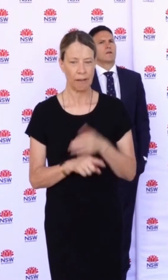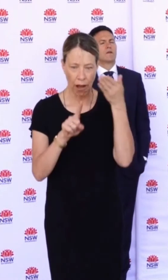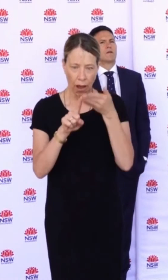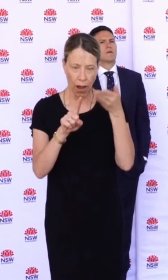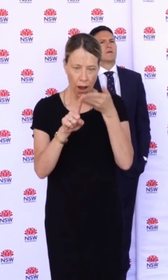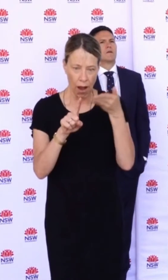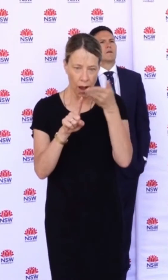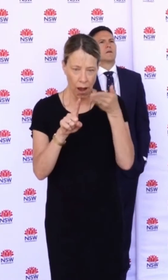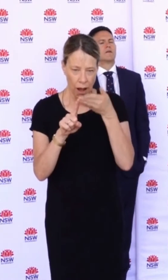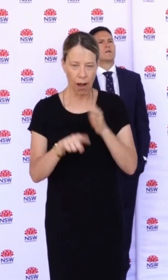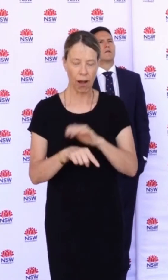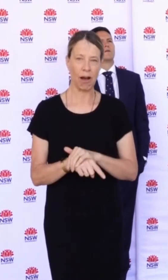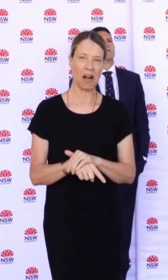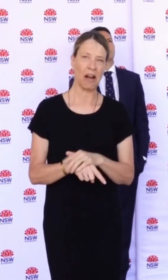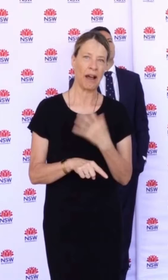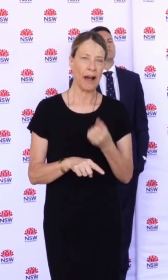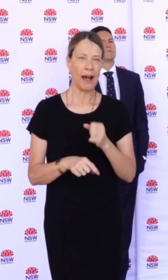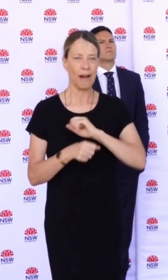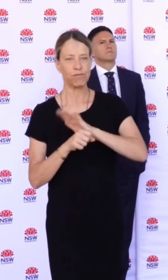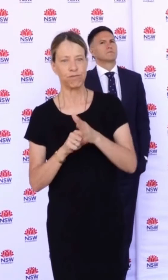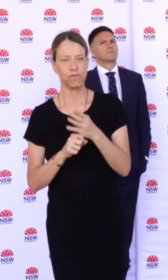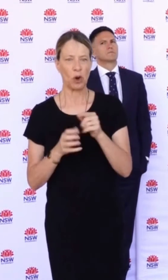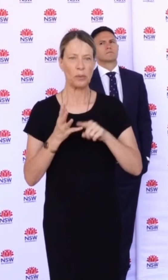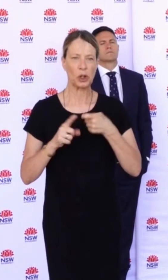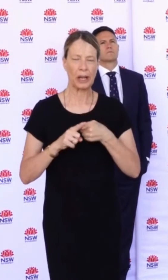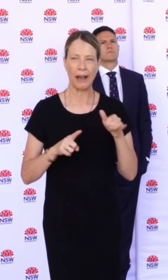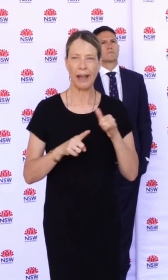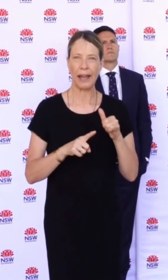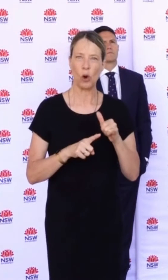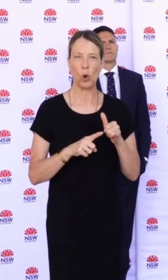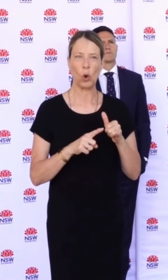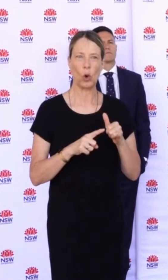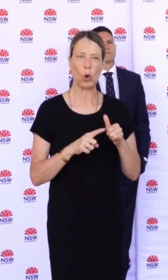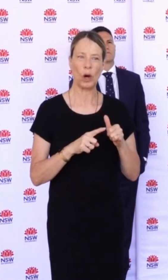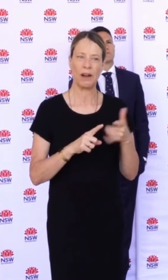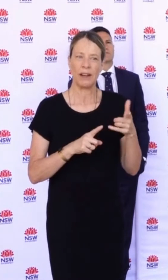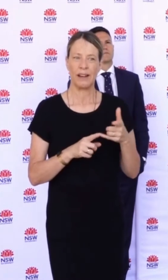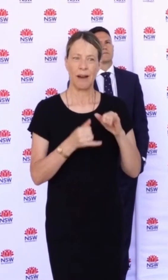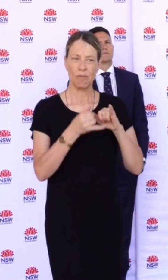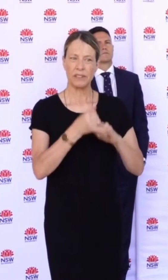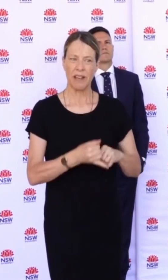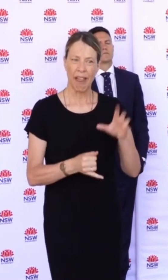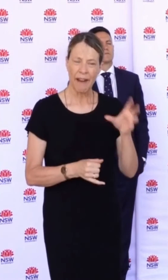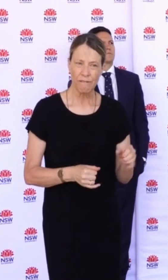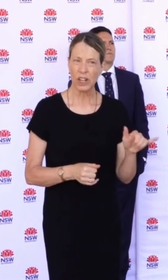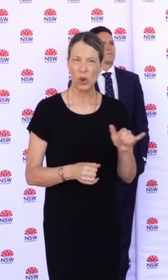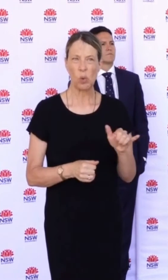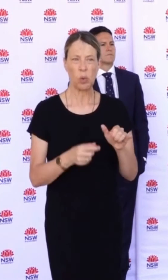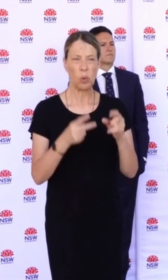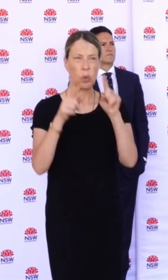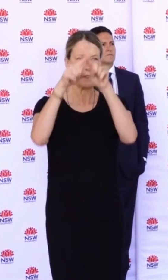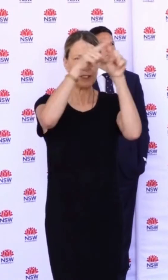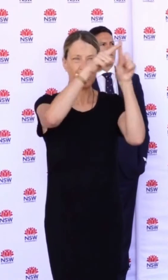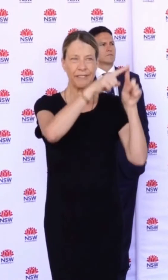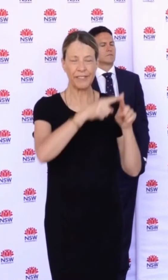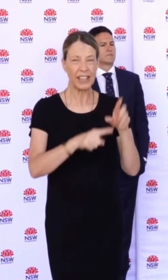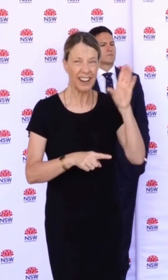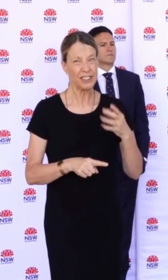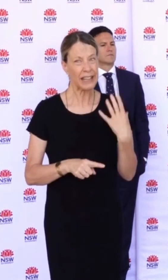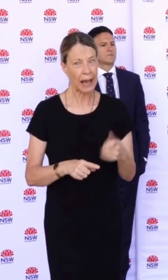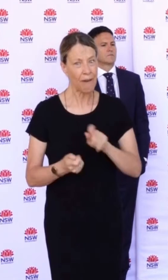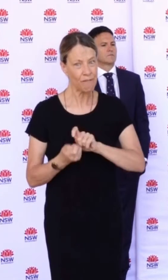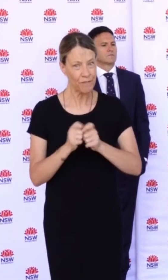Sorry, Ashley. Is there anybody at the moment who has tested positive in hotel quarantine? Do they have the UK strain? Do you know?